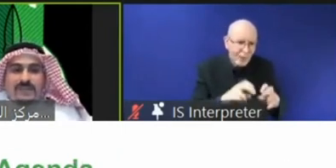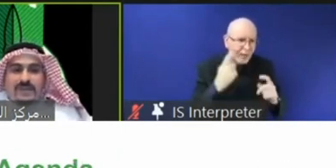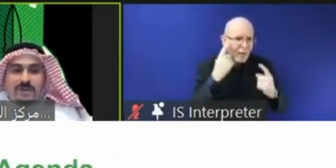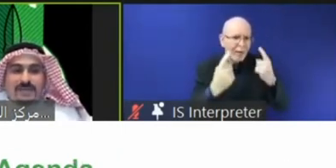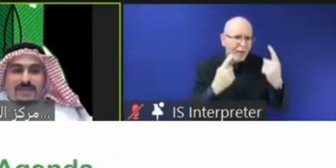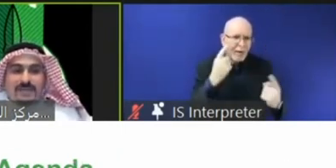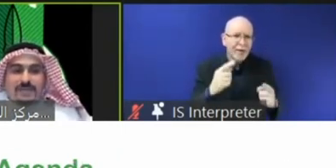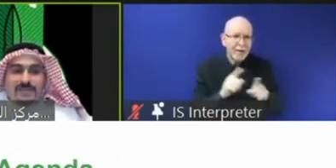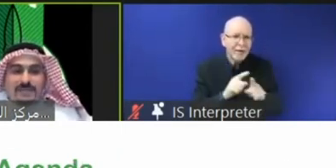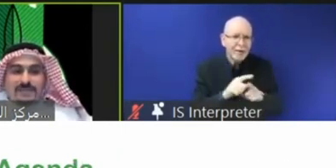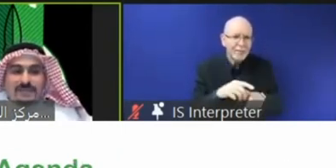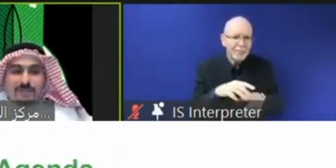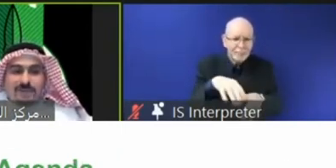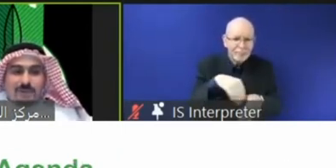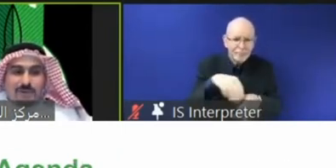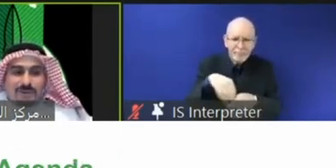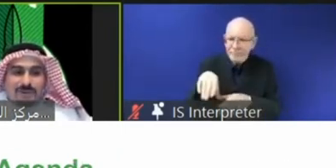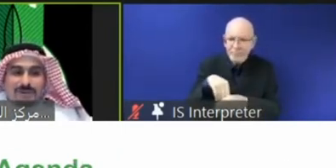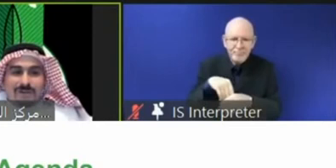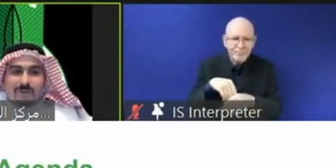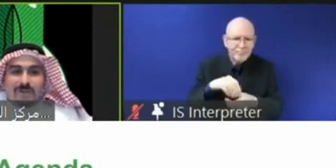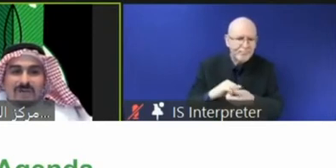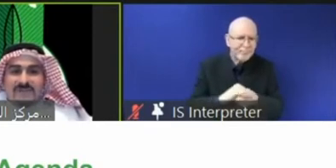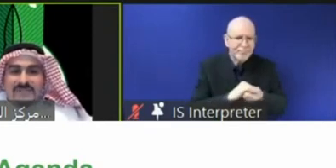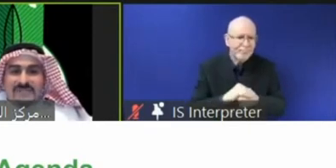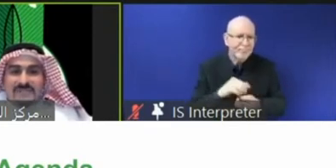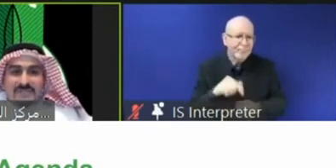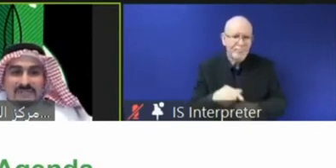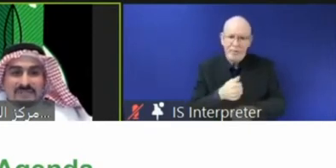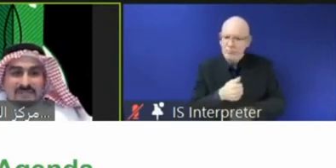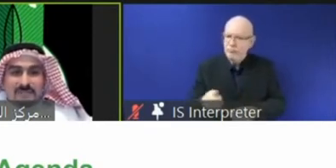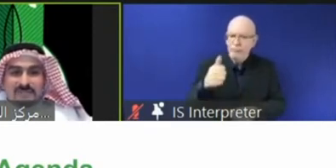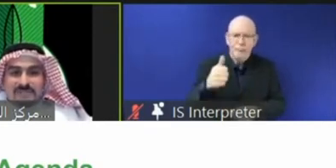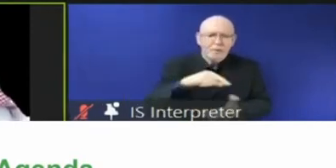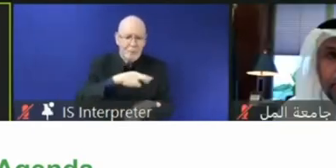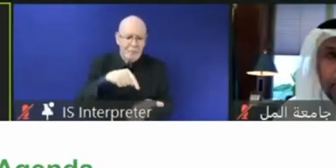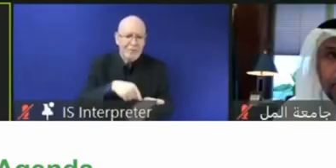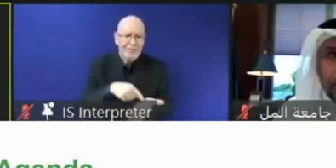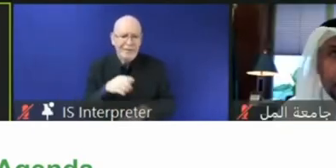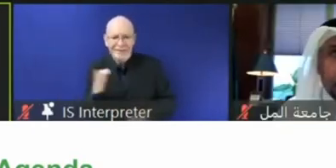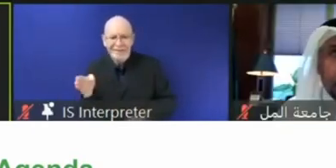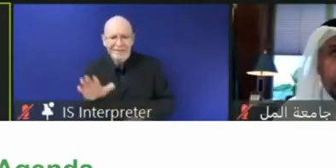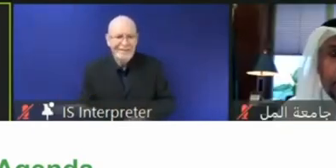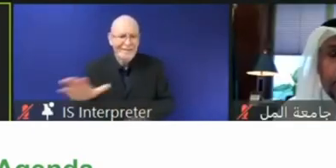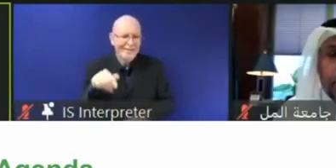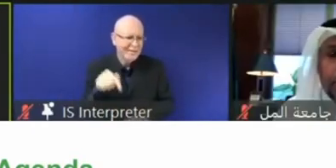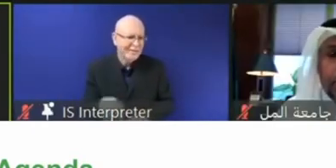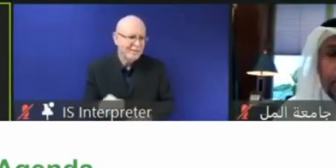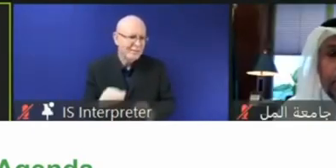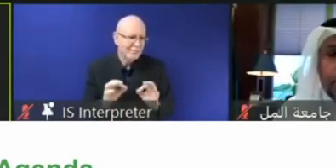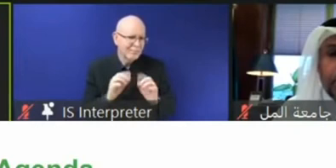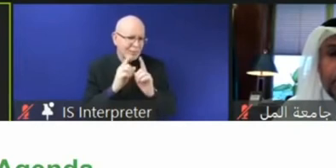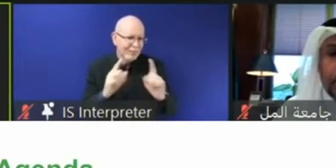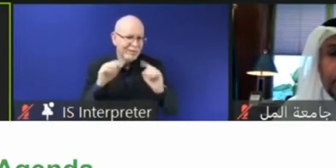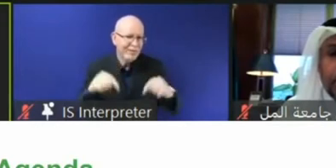Let us take a look at the agenda, just a quick look. We will have His Excellency, the President of KAU, and some